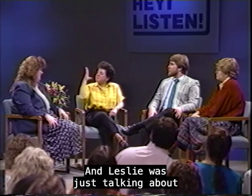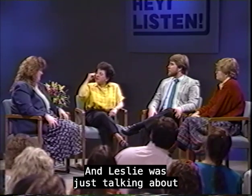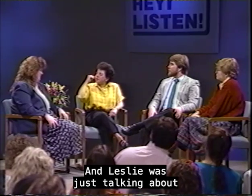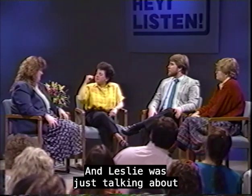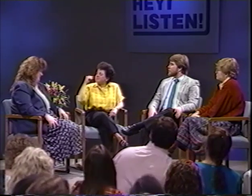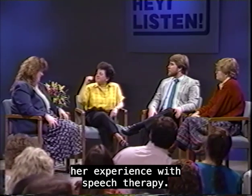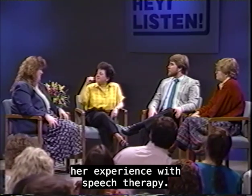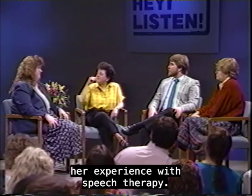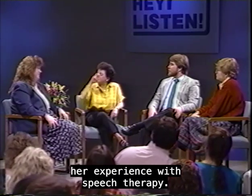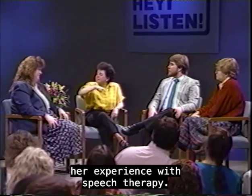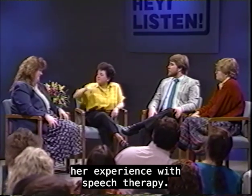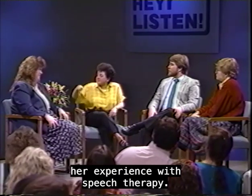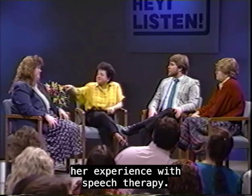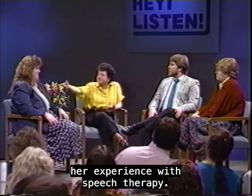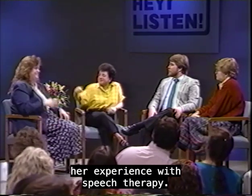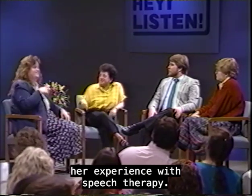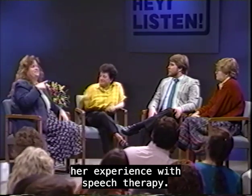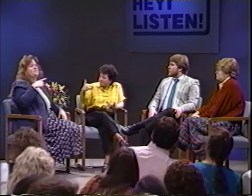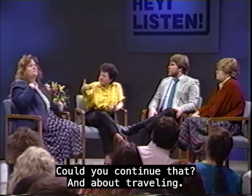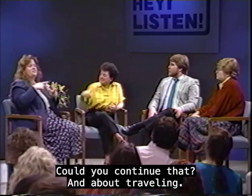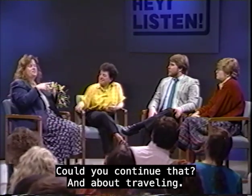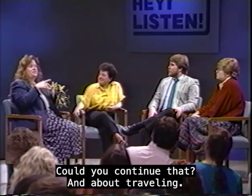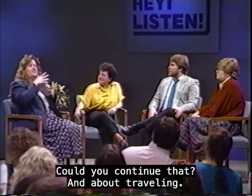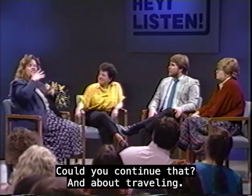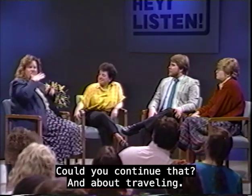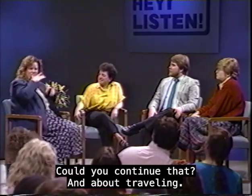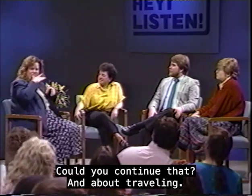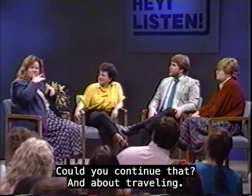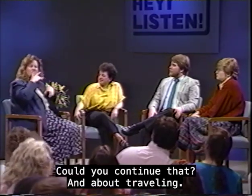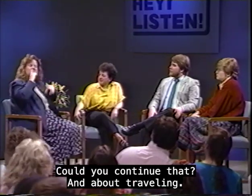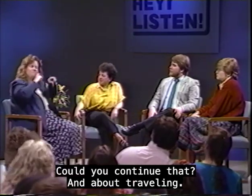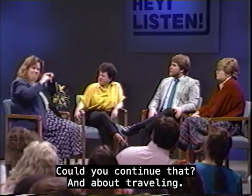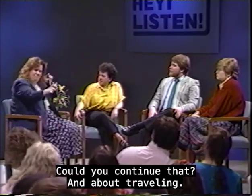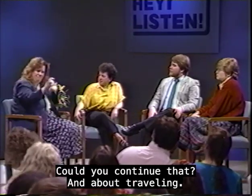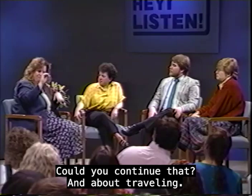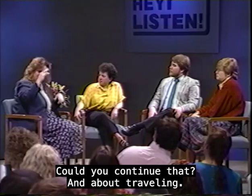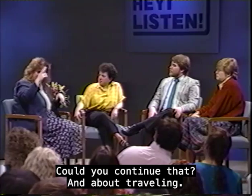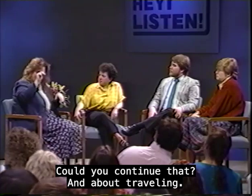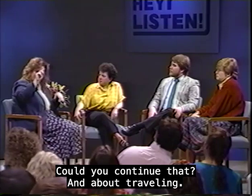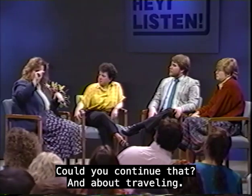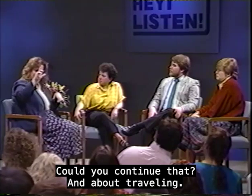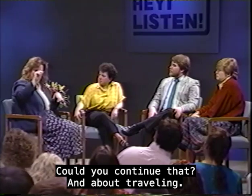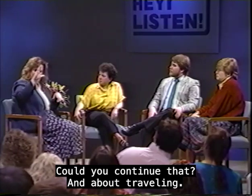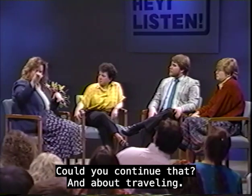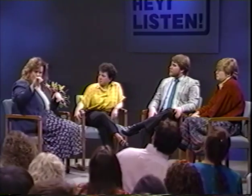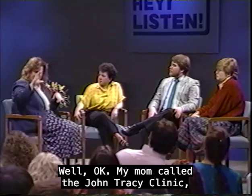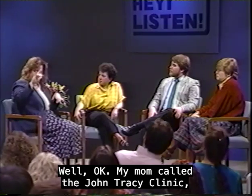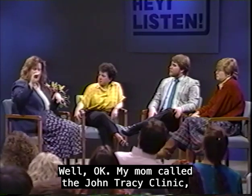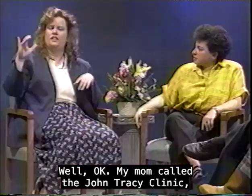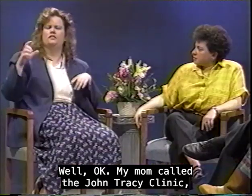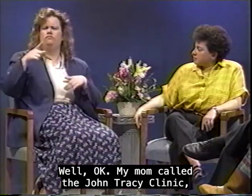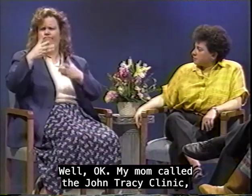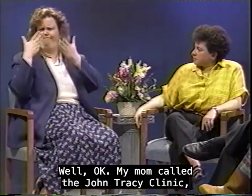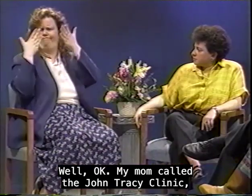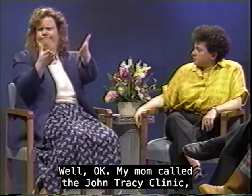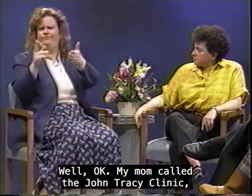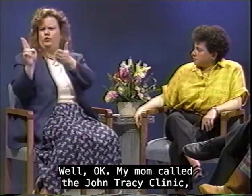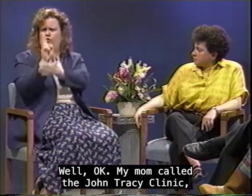talking about her experience with speech therapy. Could you continue that? And about traveling. Well, okay, my mom called the